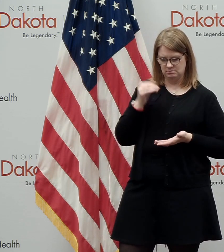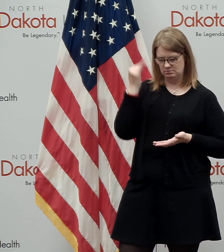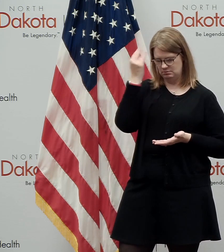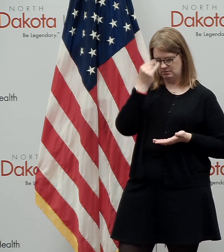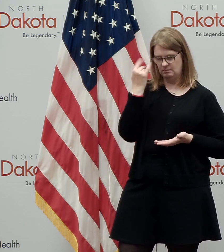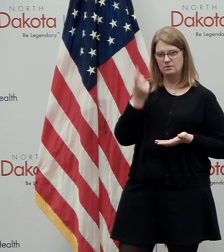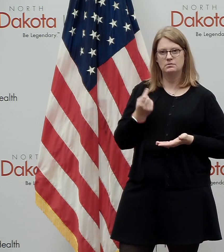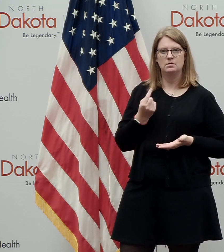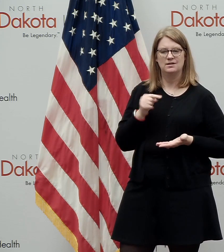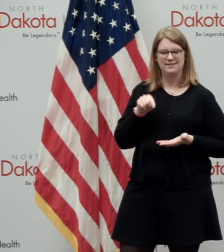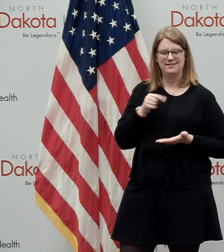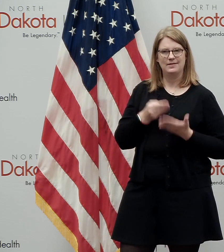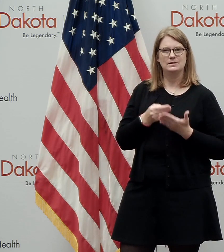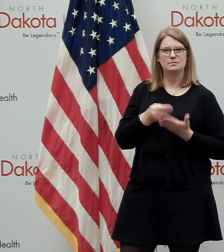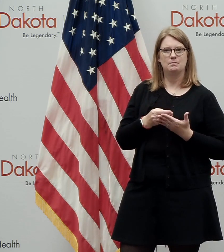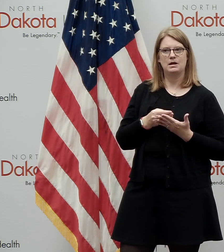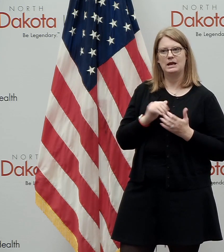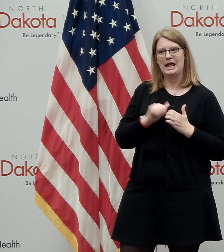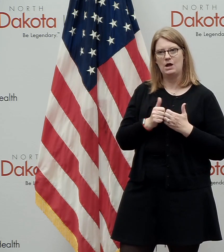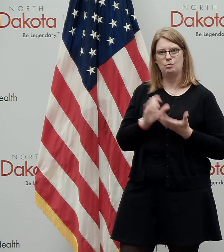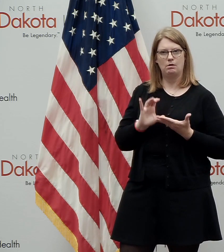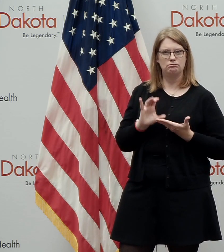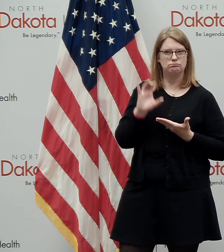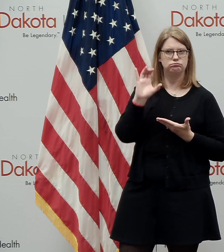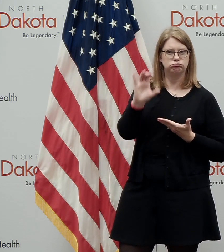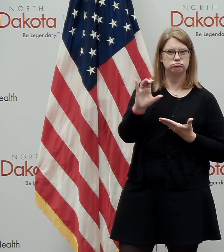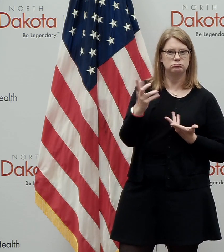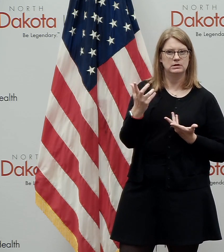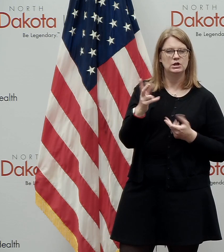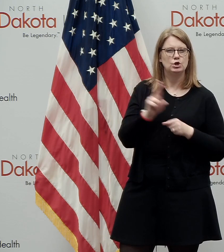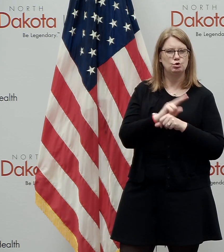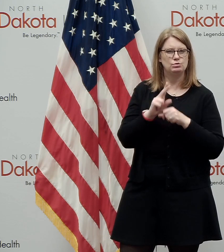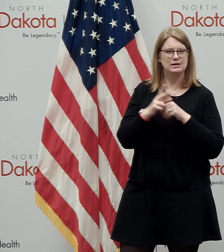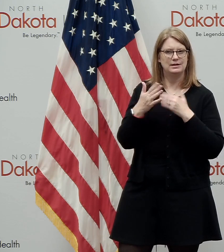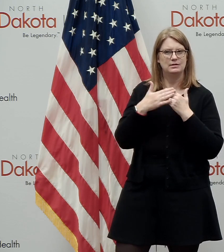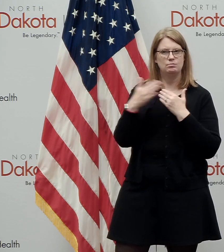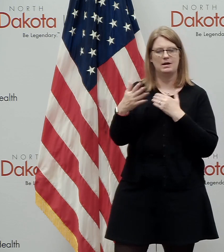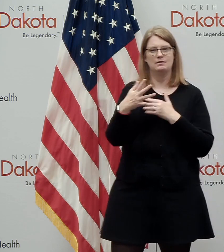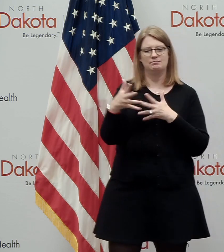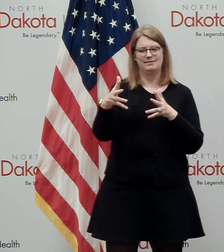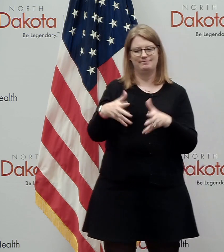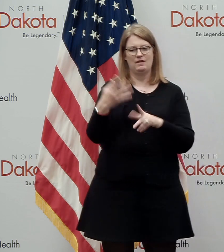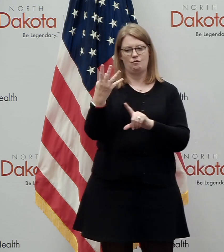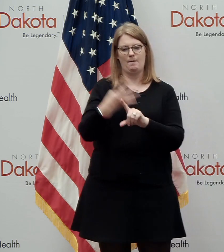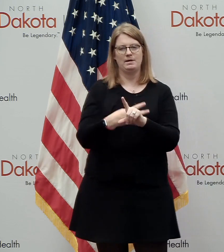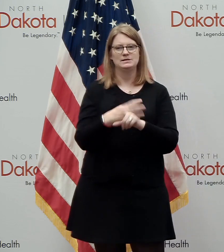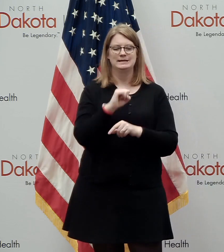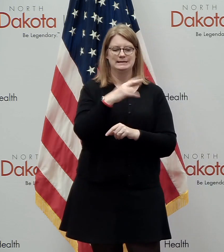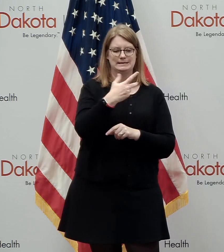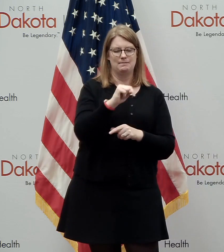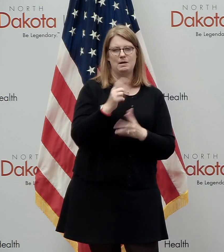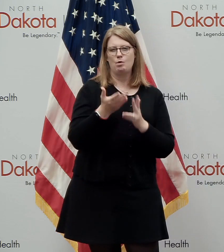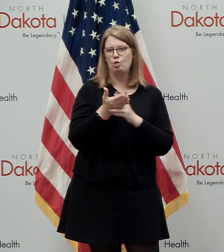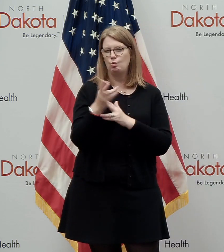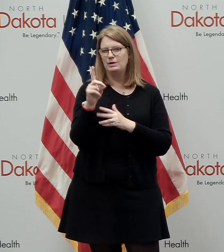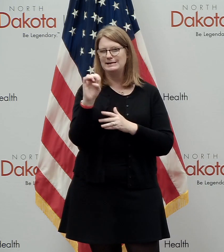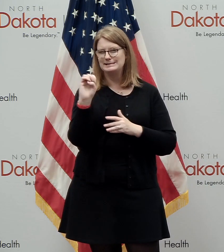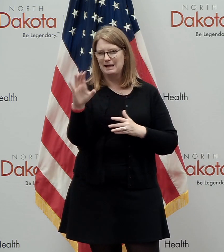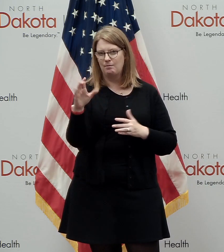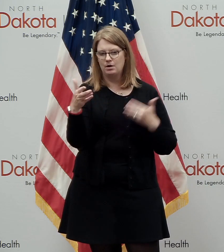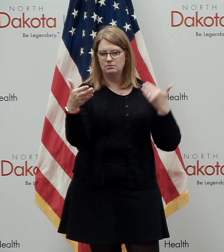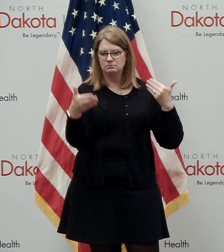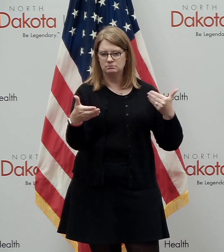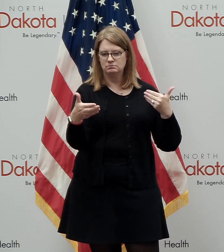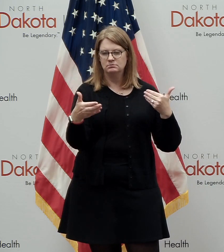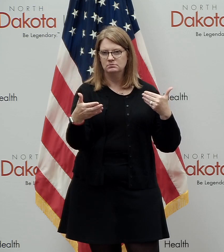might allocate that going forward in the remaining 4 months of the year. I mean, September through December, but realistically, we need to